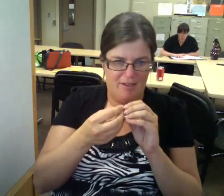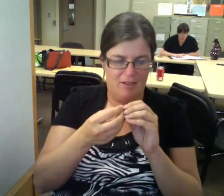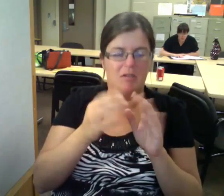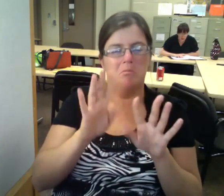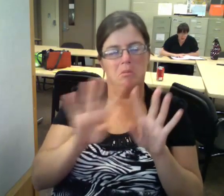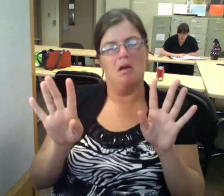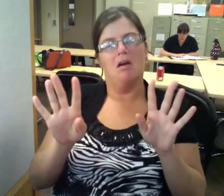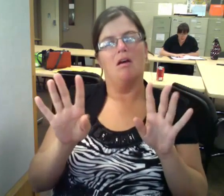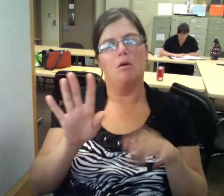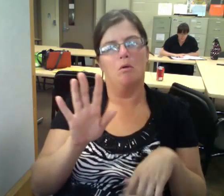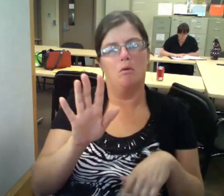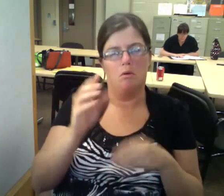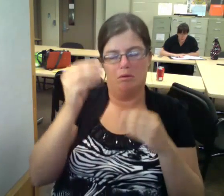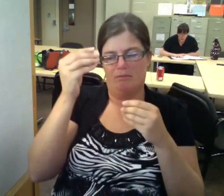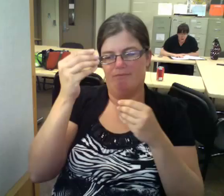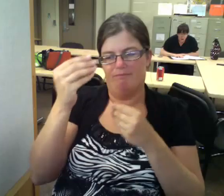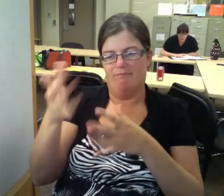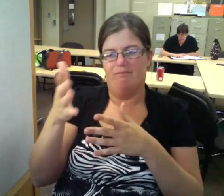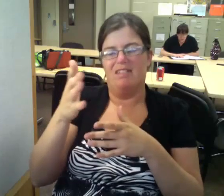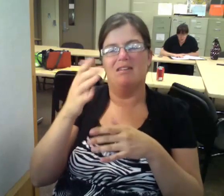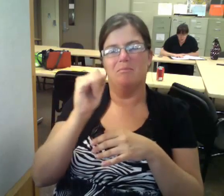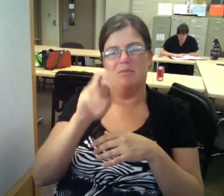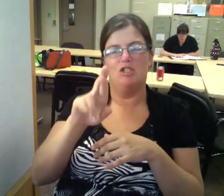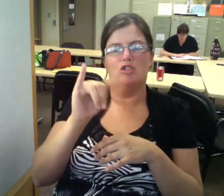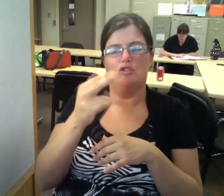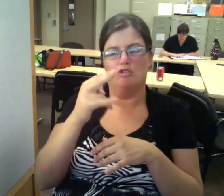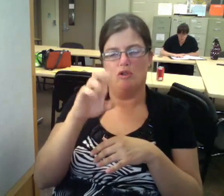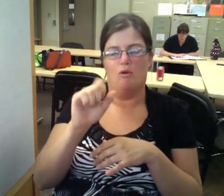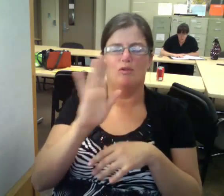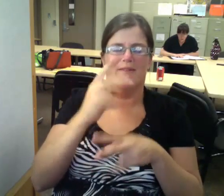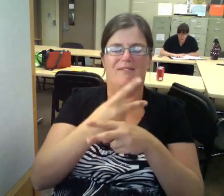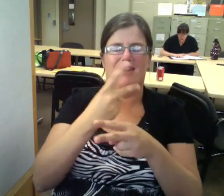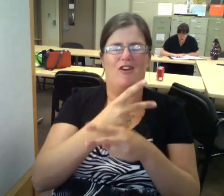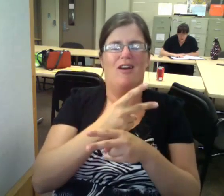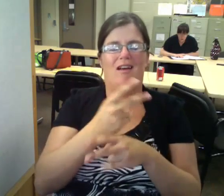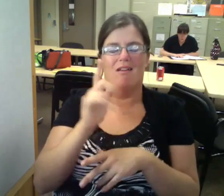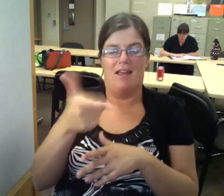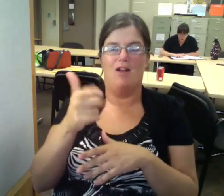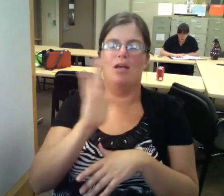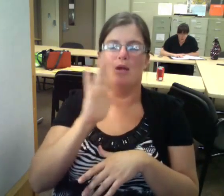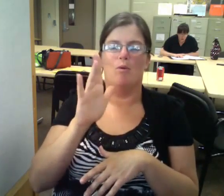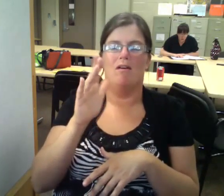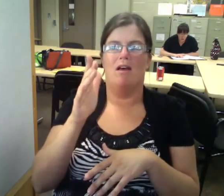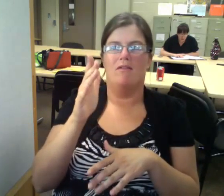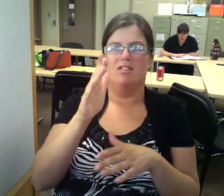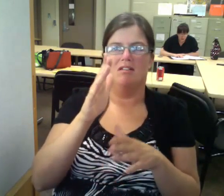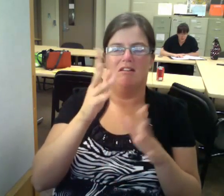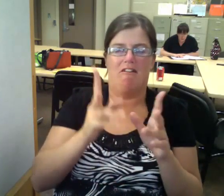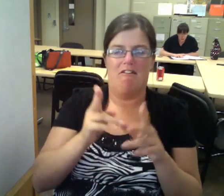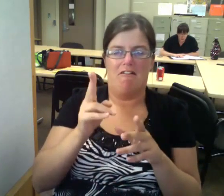about that later. Eventually, Mr. Jones will have to cut an opening where he can install the